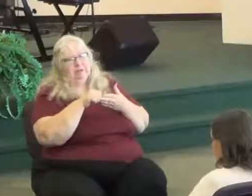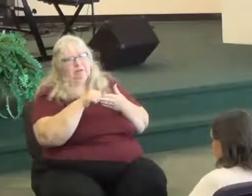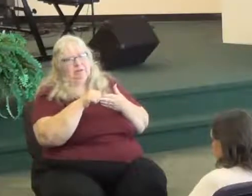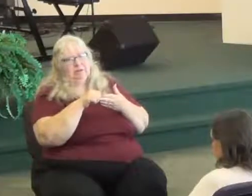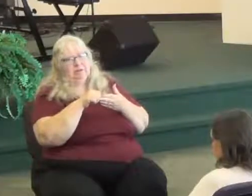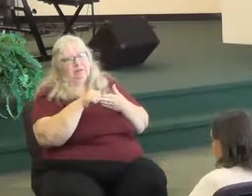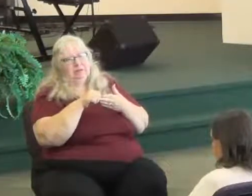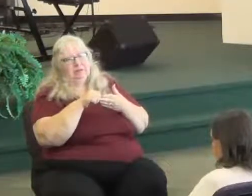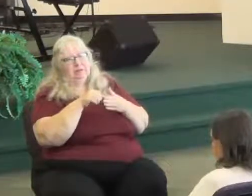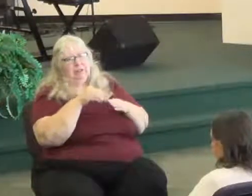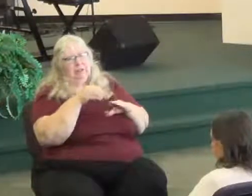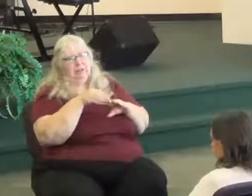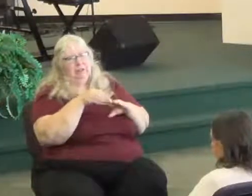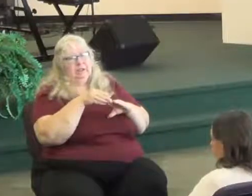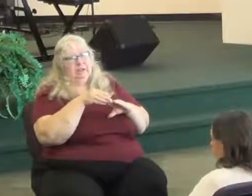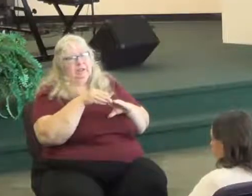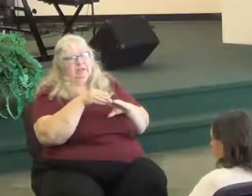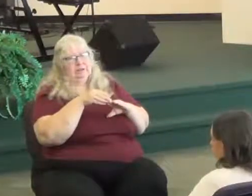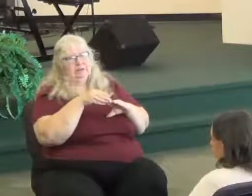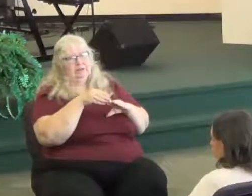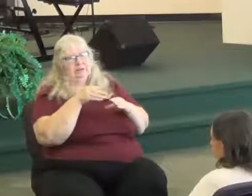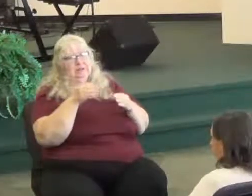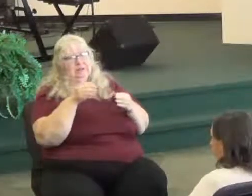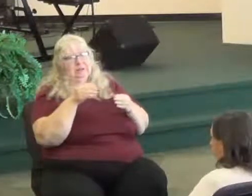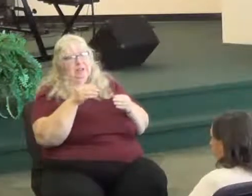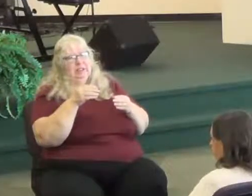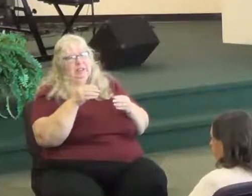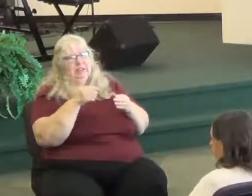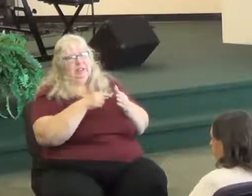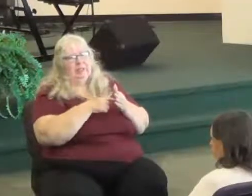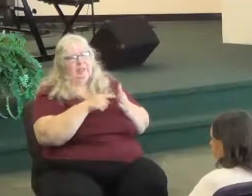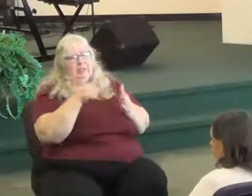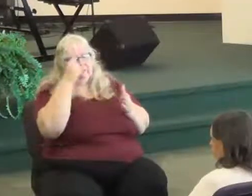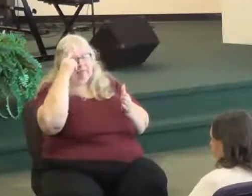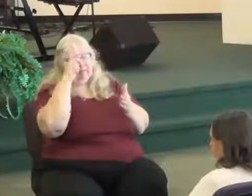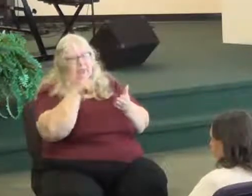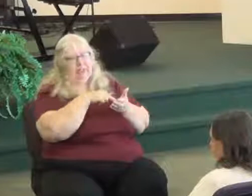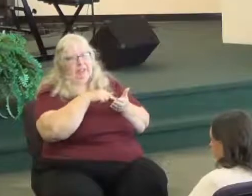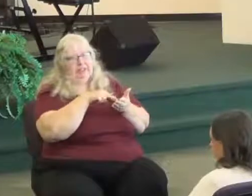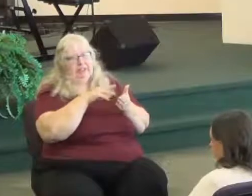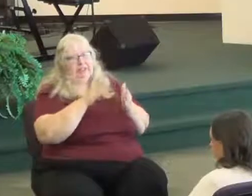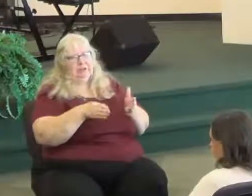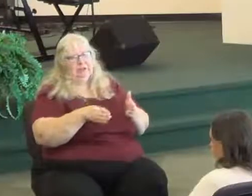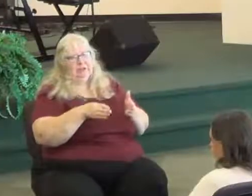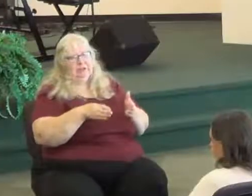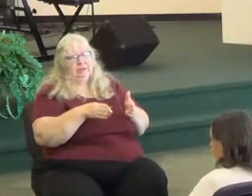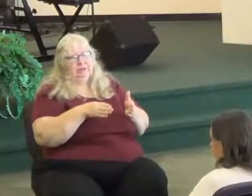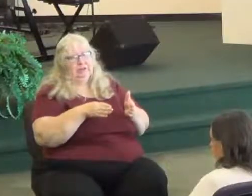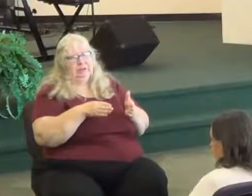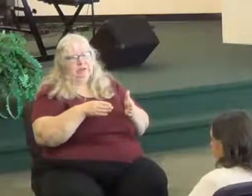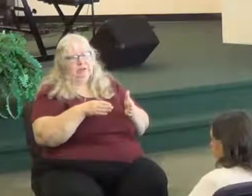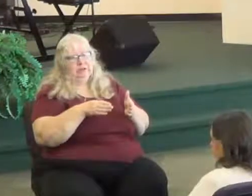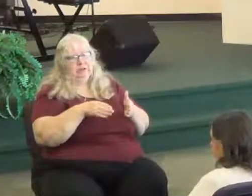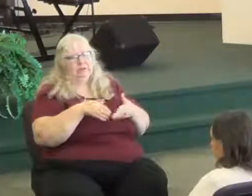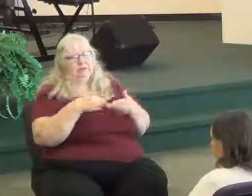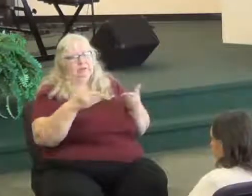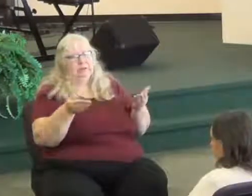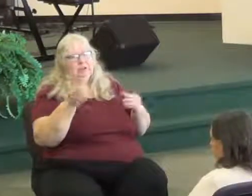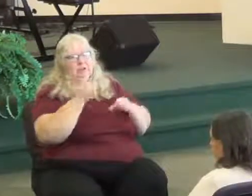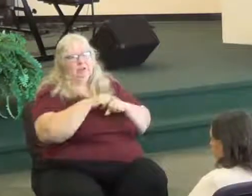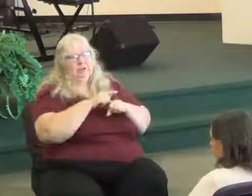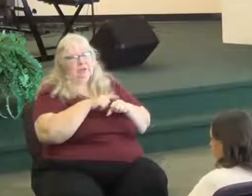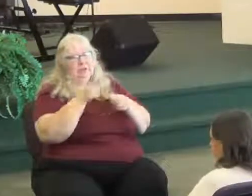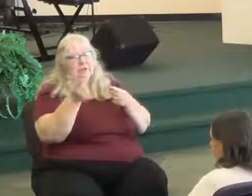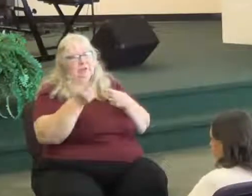court area that he had rented out. He had hired dancers. I mean, he had paid a lot of money to pop the question. And so the time comes,